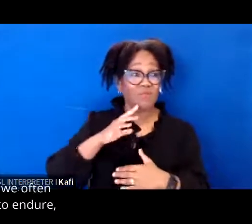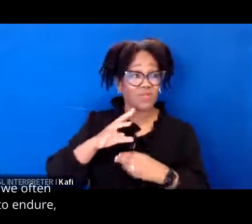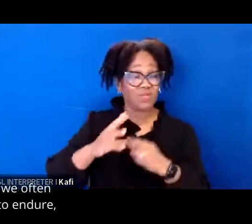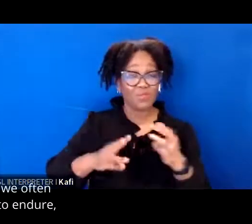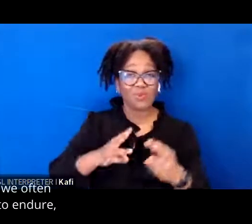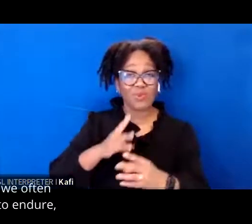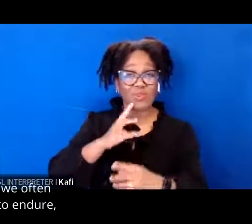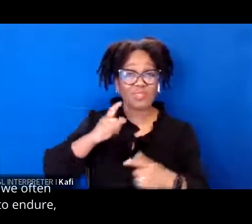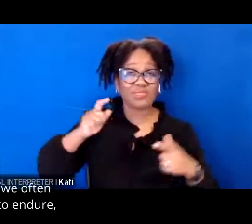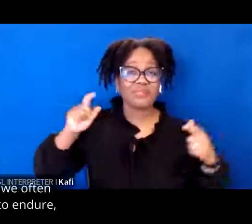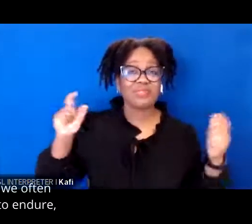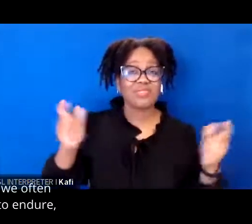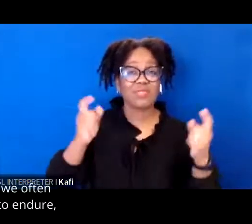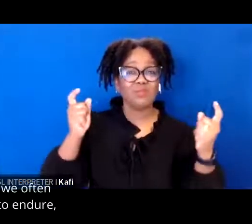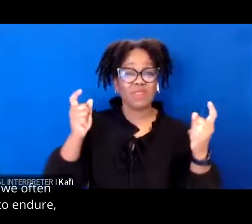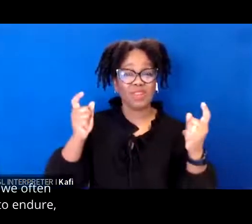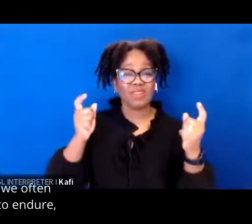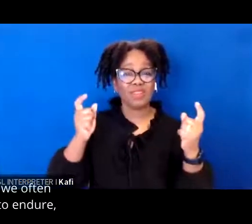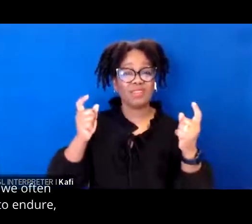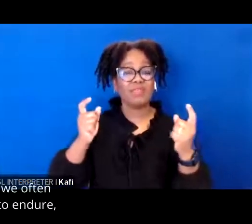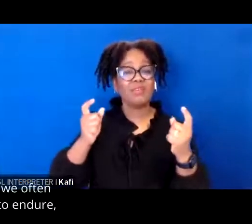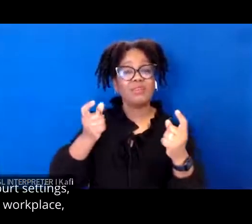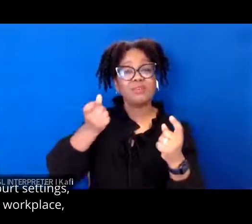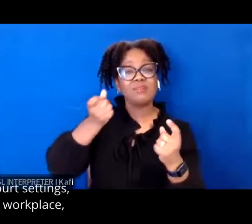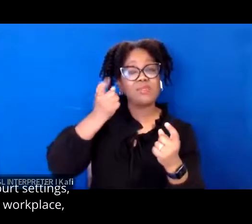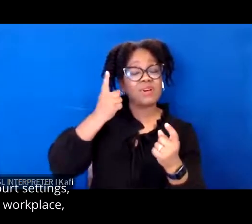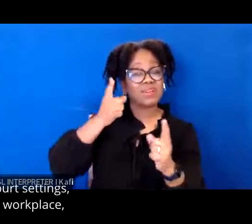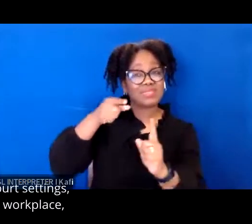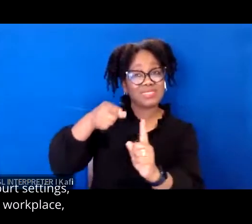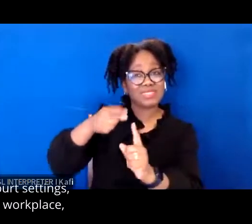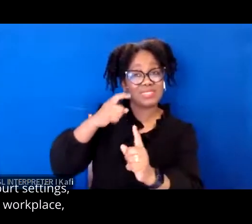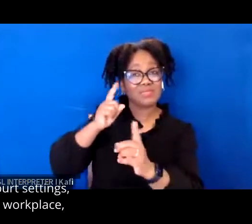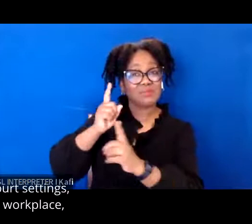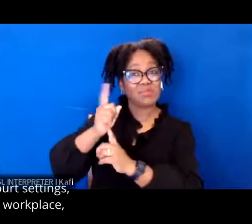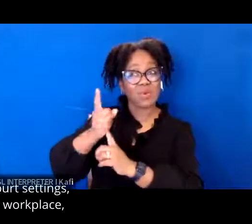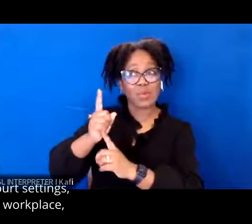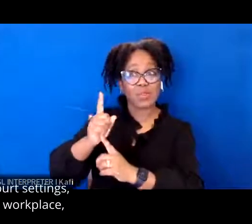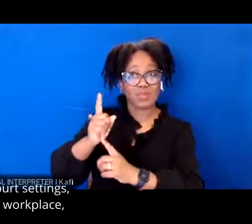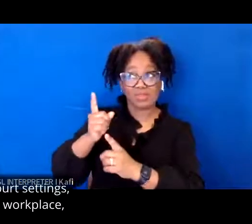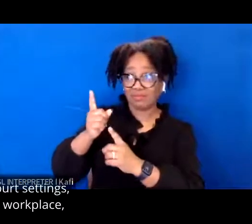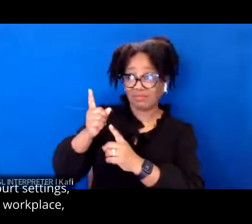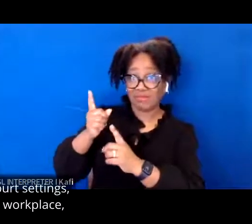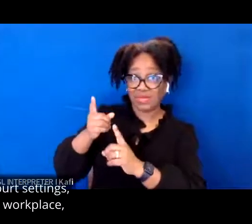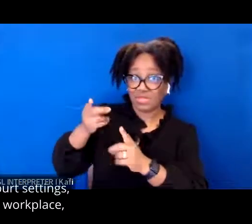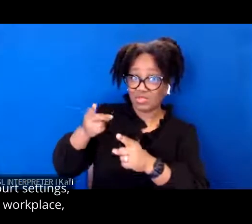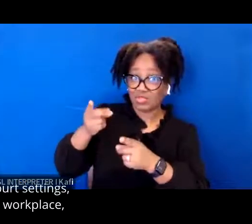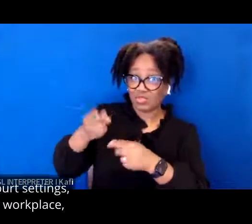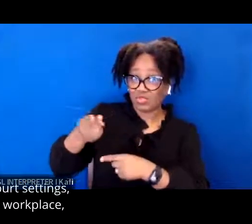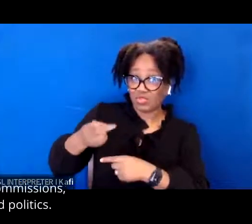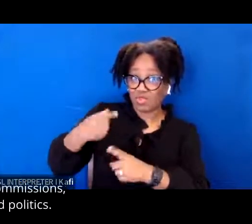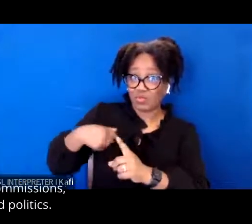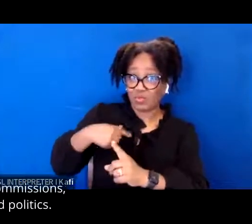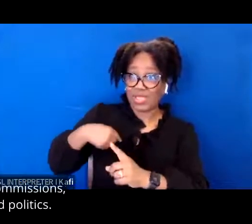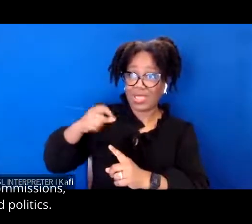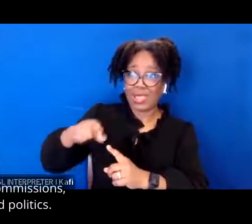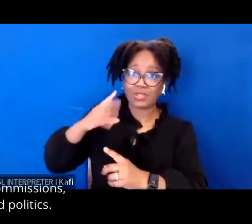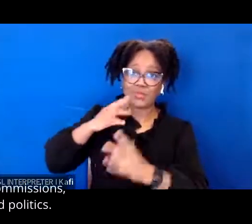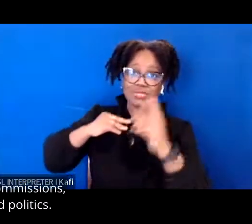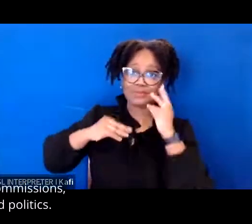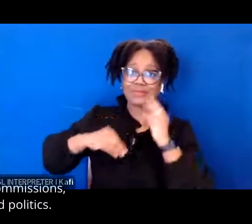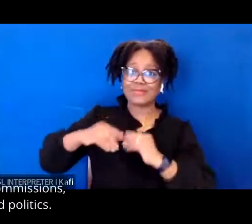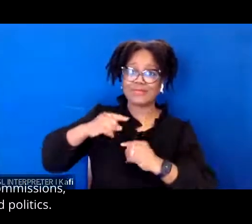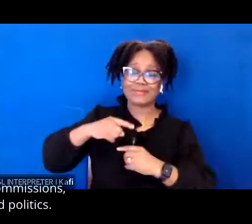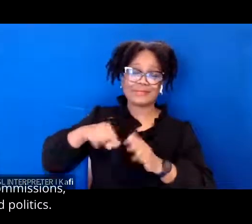and burdens we often are expected to endure not just in the court settings right but in the workplace board rooms